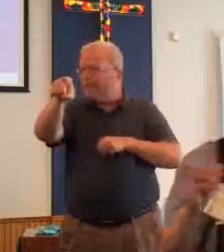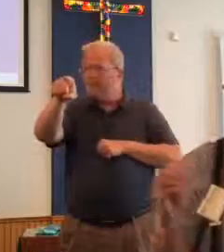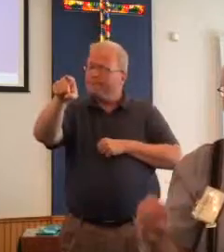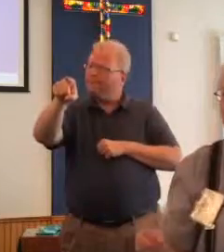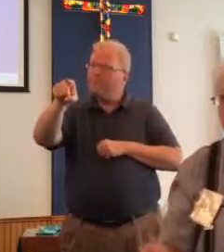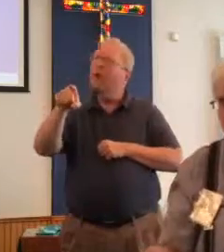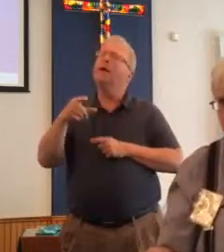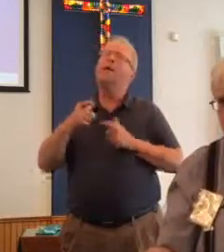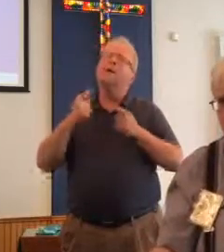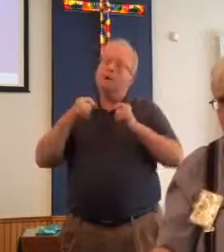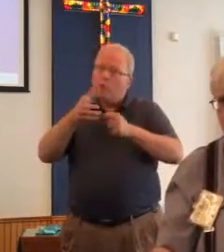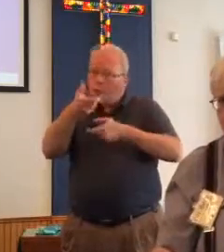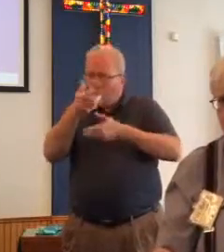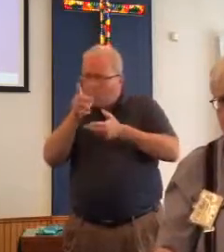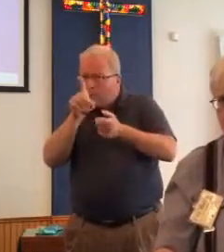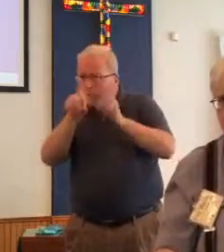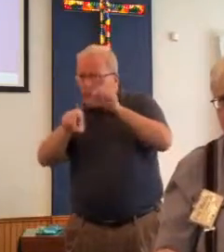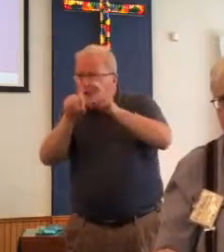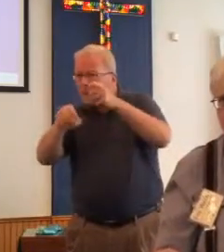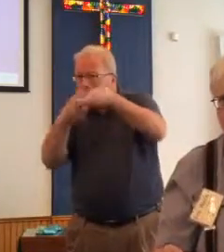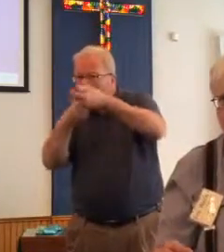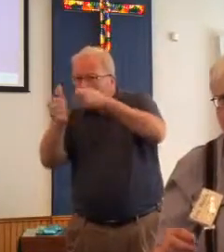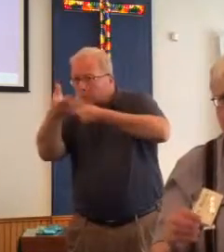best to gain information.